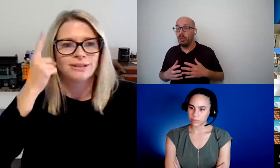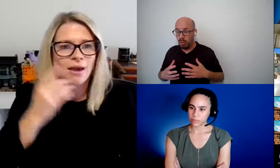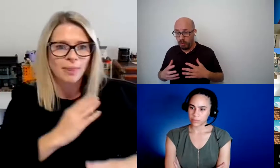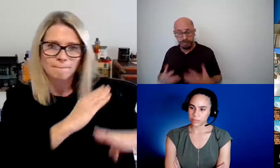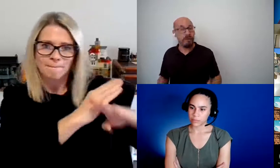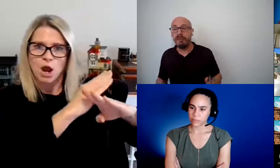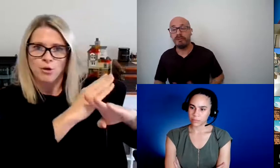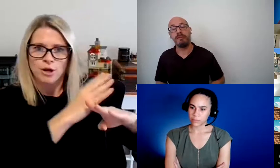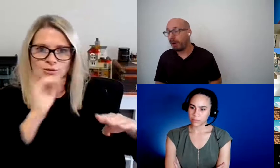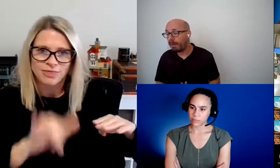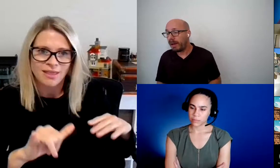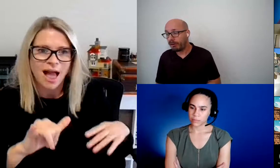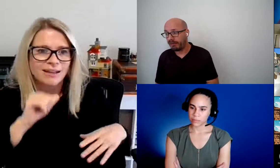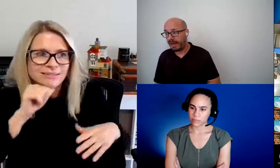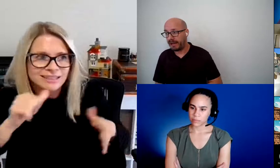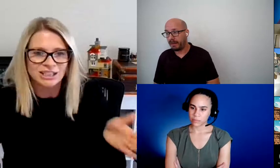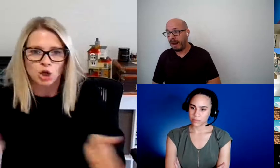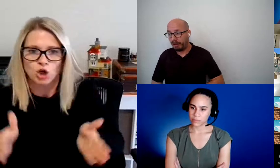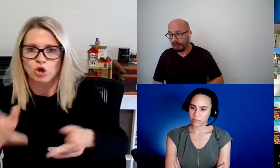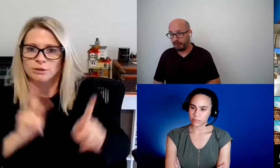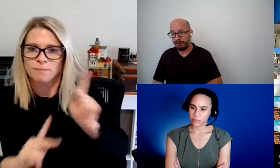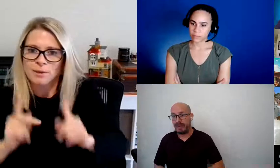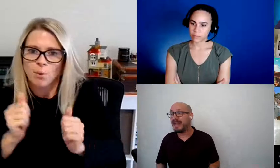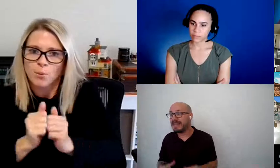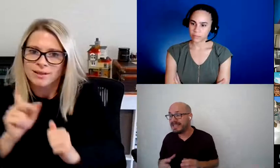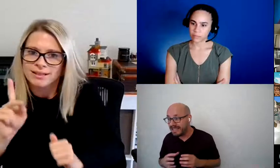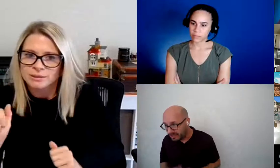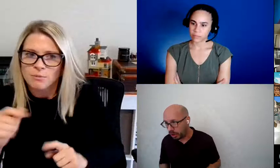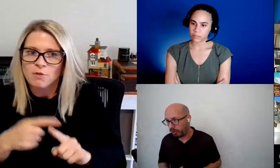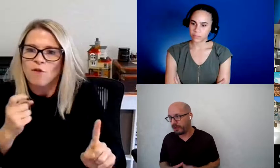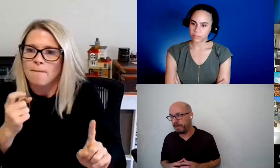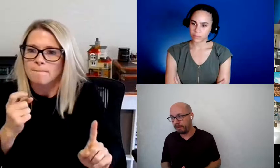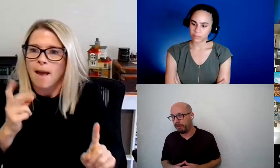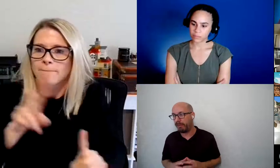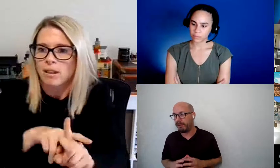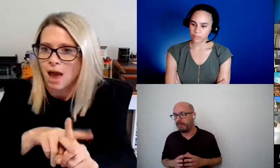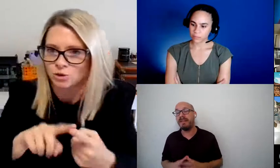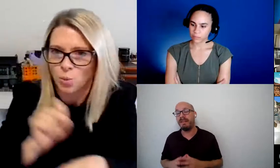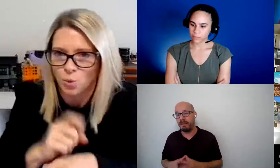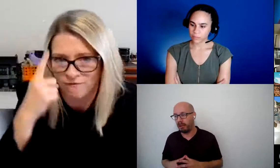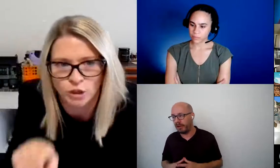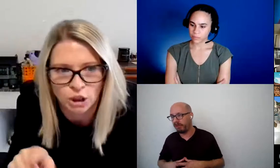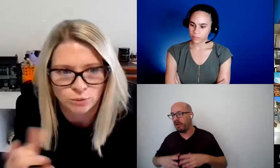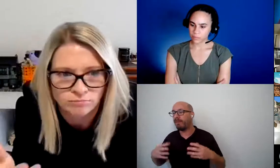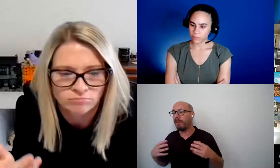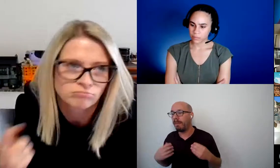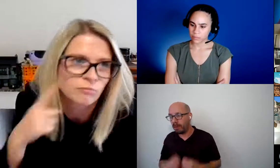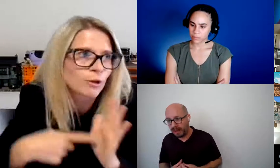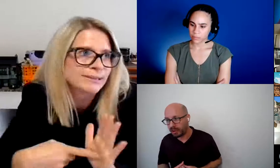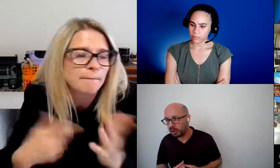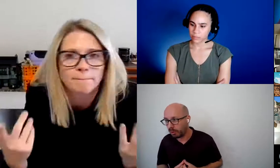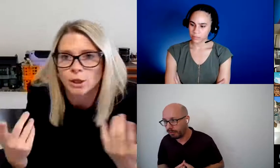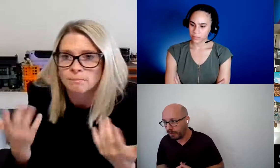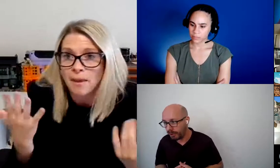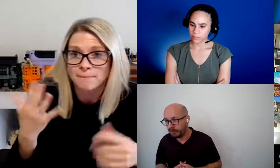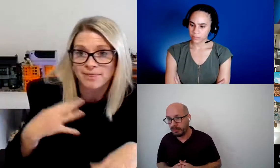The first is to start by understanding the barriers that discourage people with disabilities from applying to work for you.